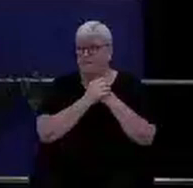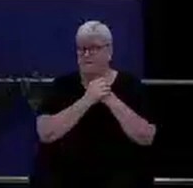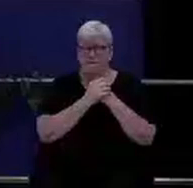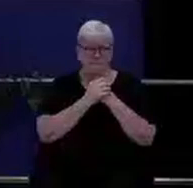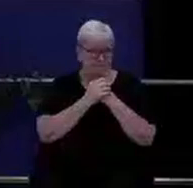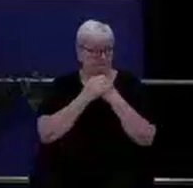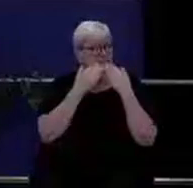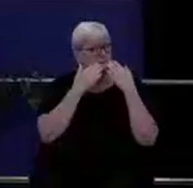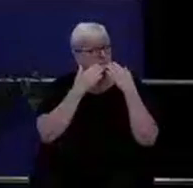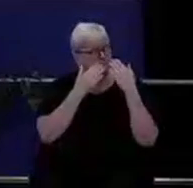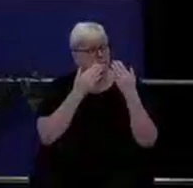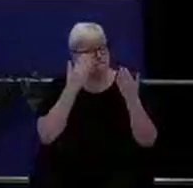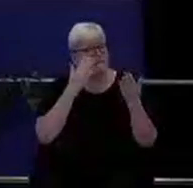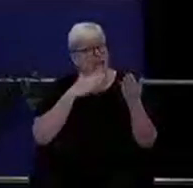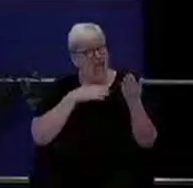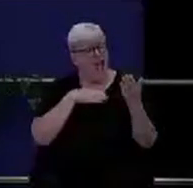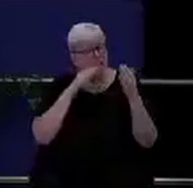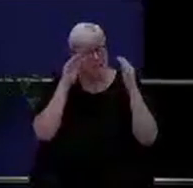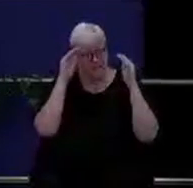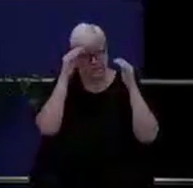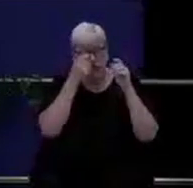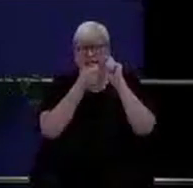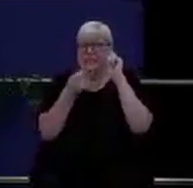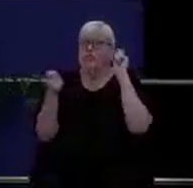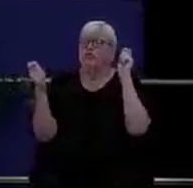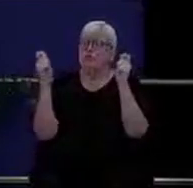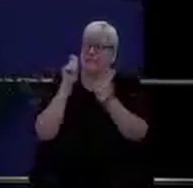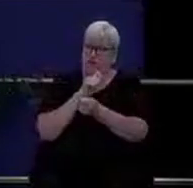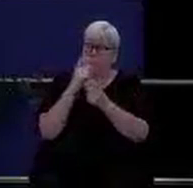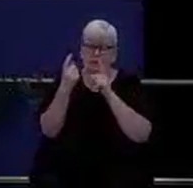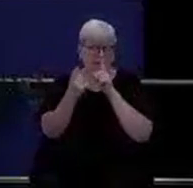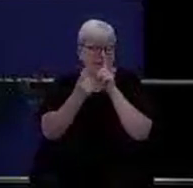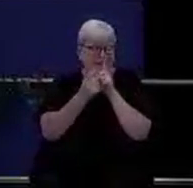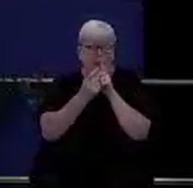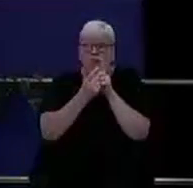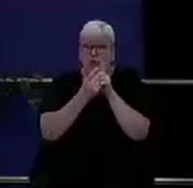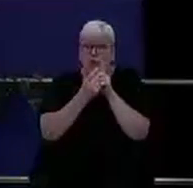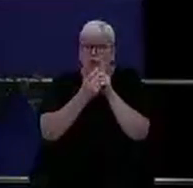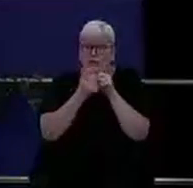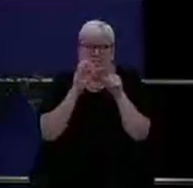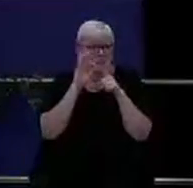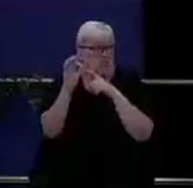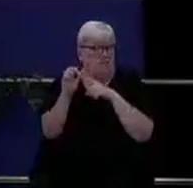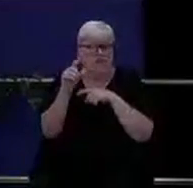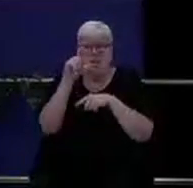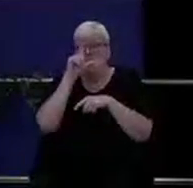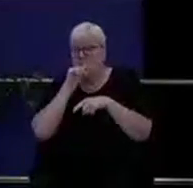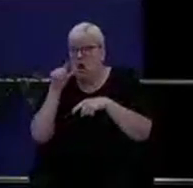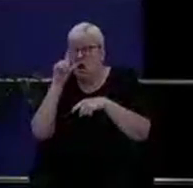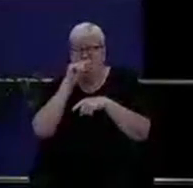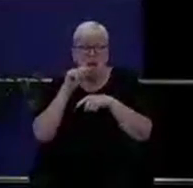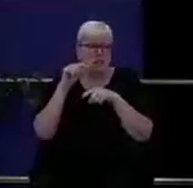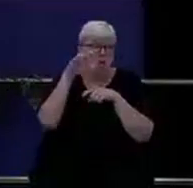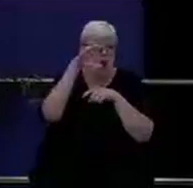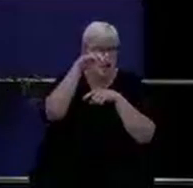Thank you. And I really like that focus on the transformative encounter, either with a particular bird, with a particular country. You